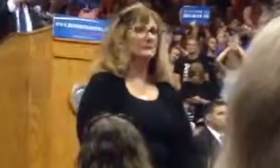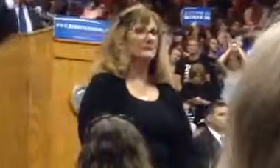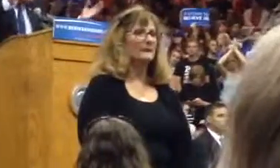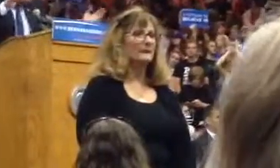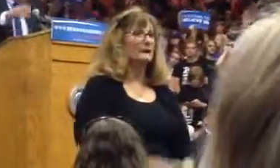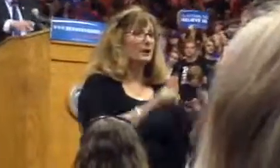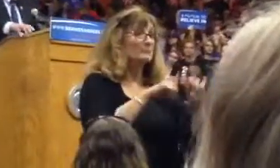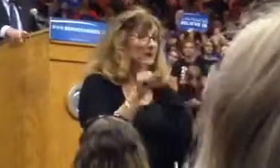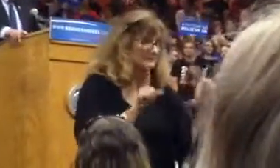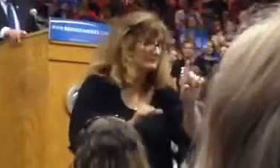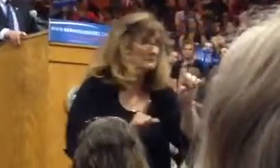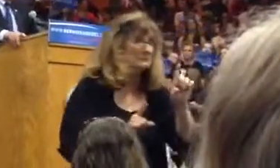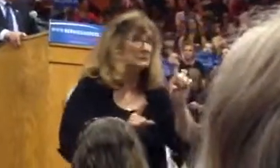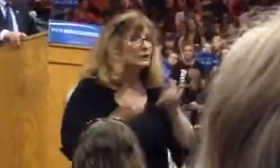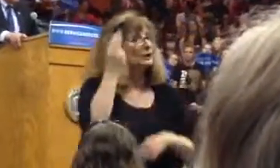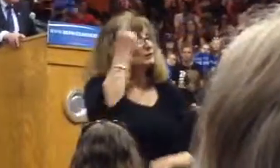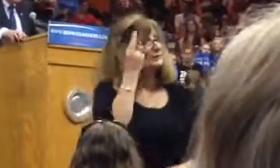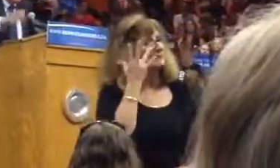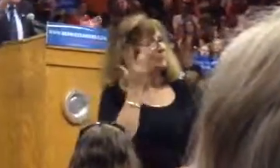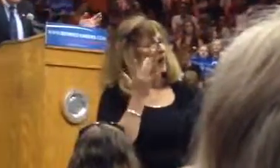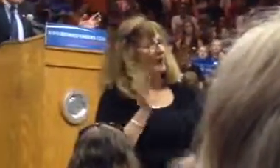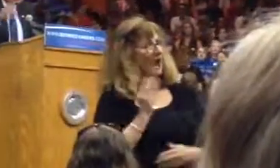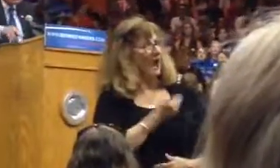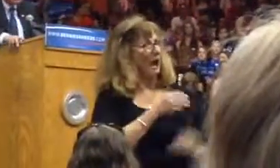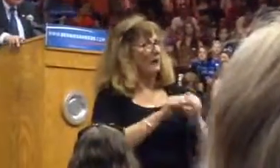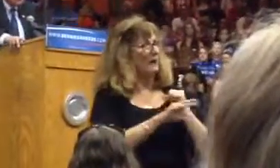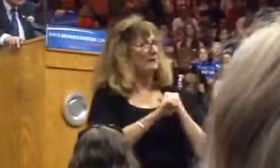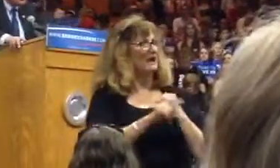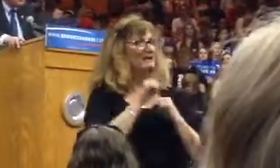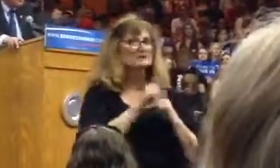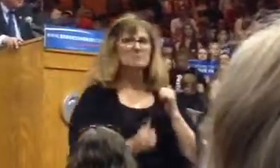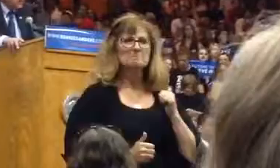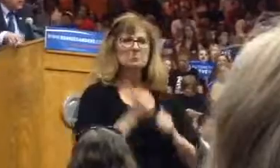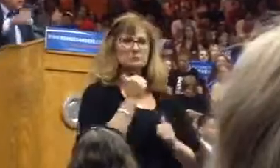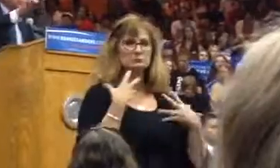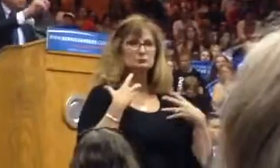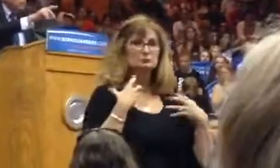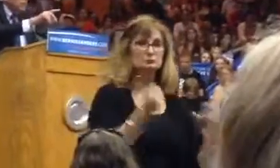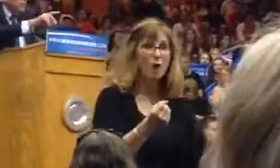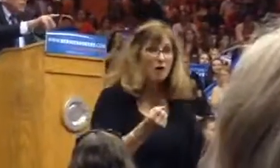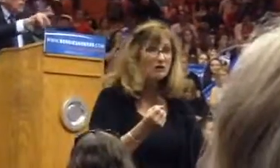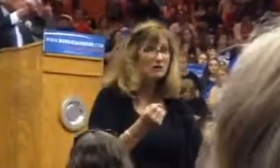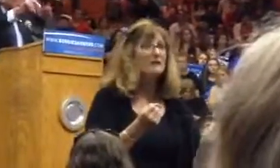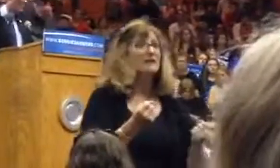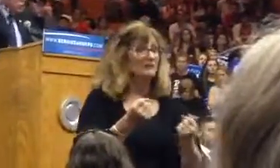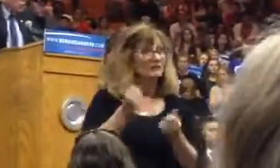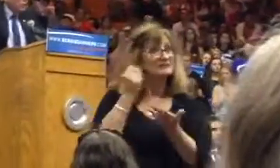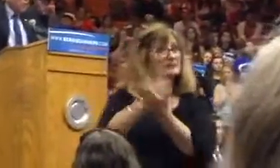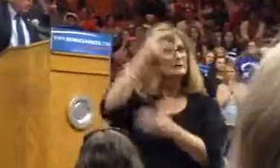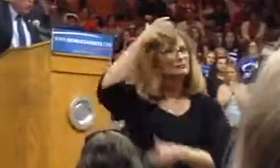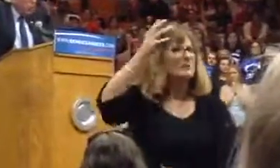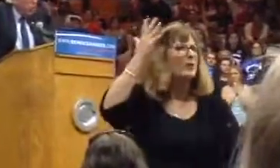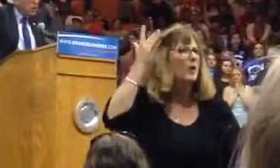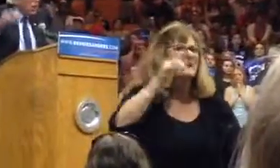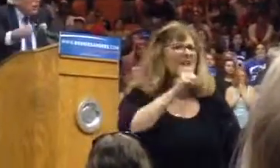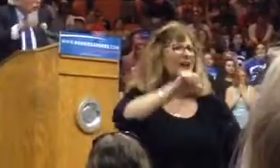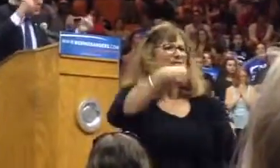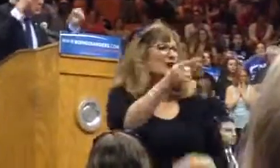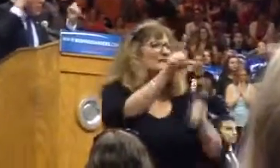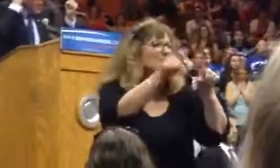But the reason our campaign is the strongest campaign against Trump is not just the